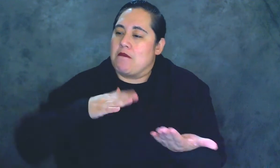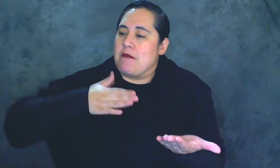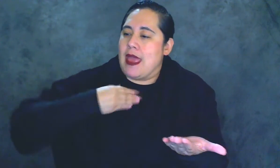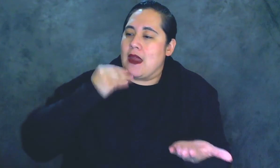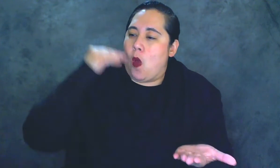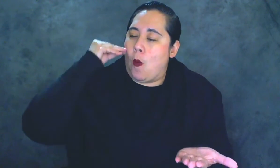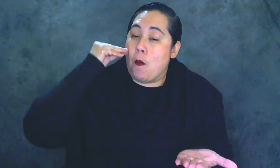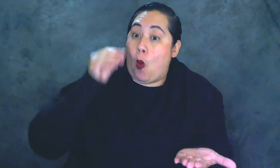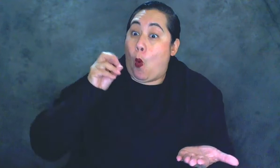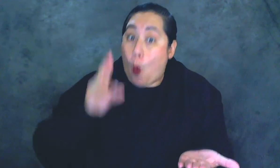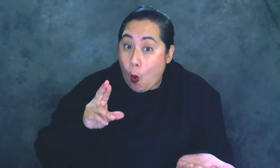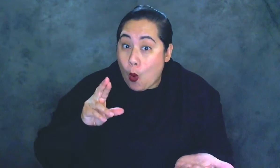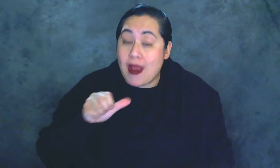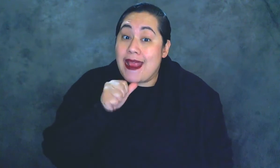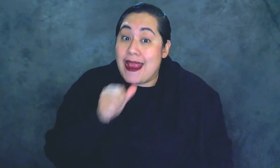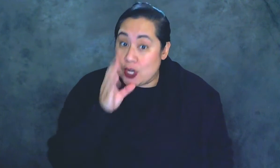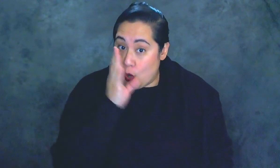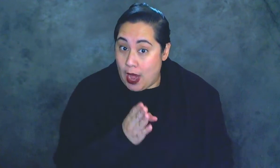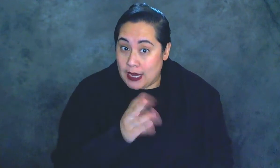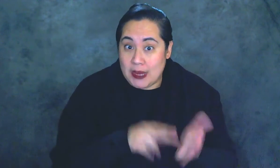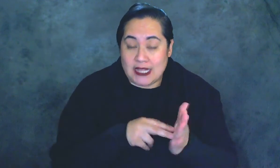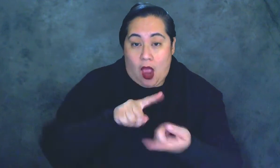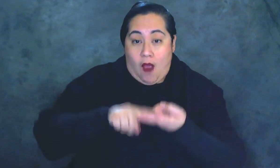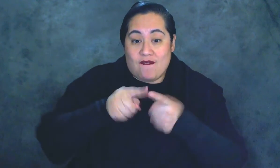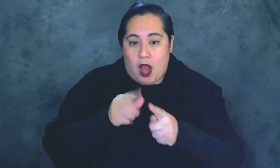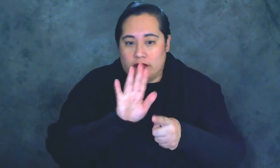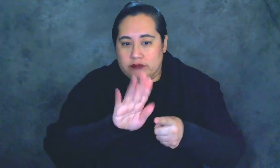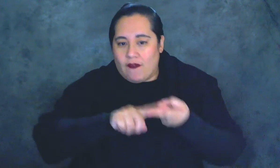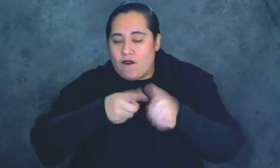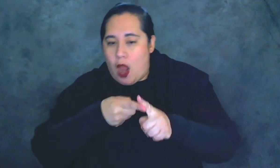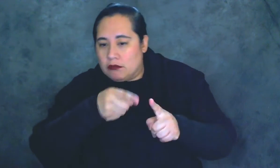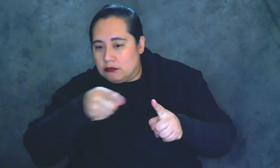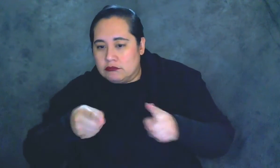Or indirectly, a friend of a friend told you, or a friend of a friend